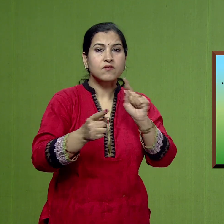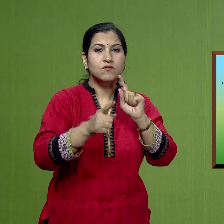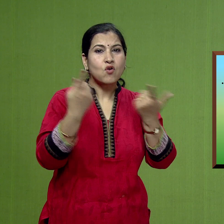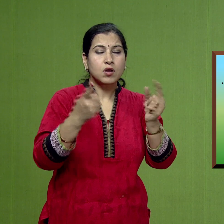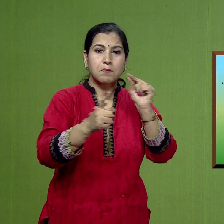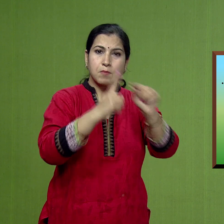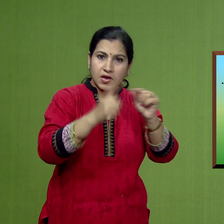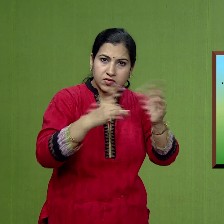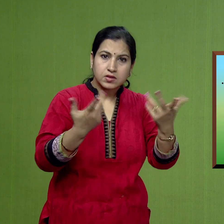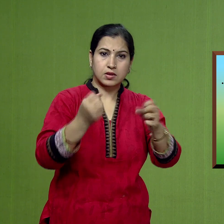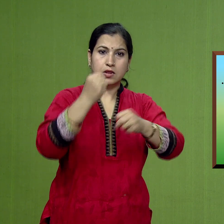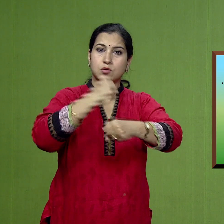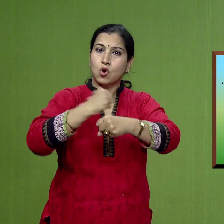public transport.